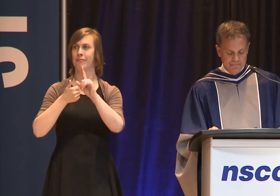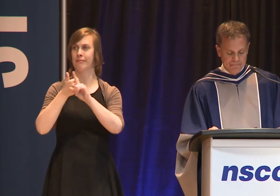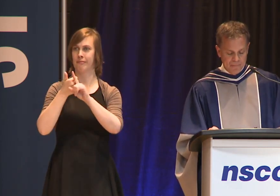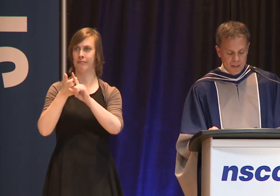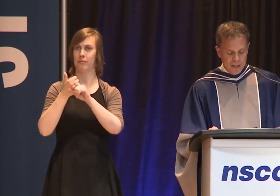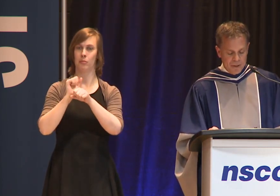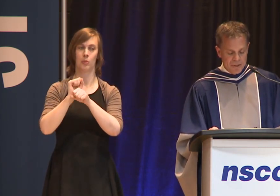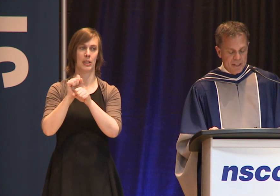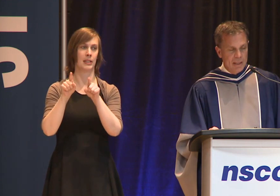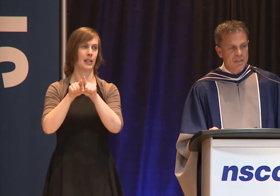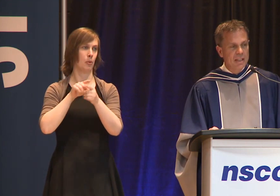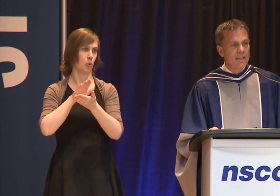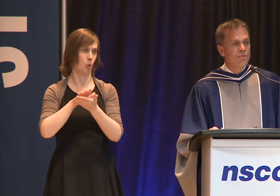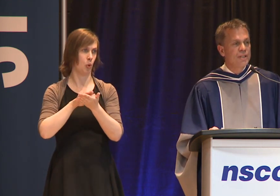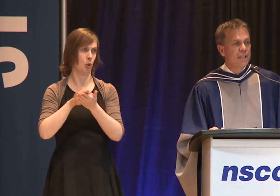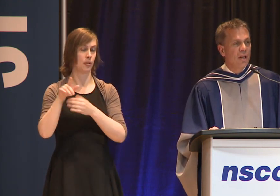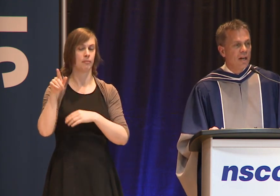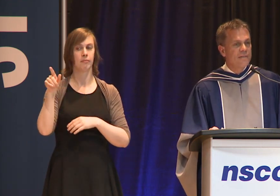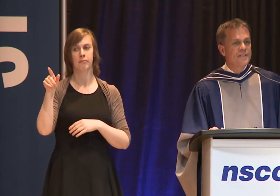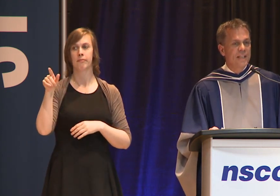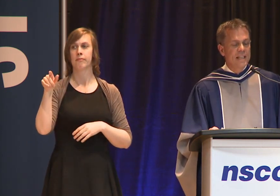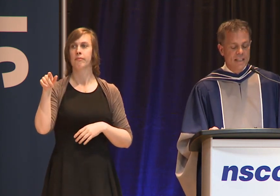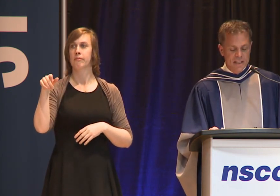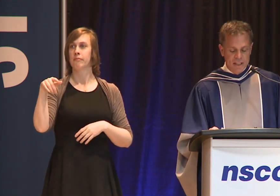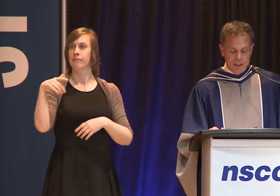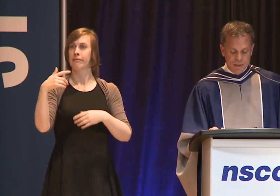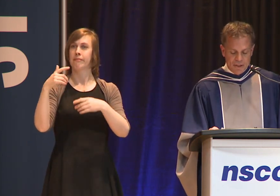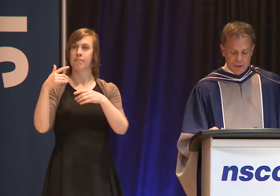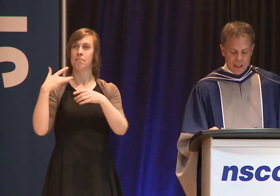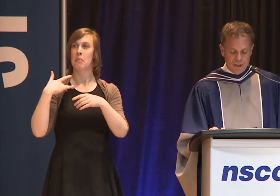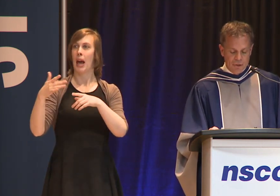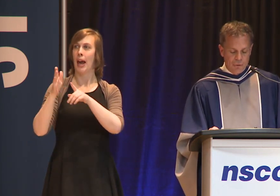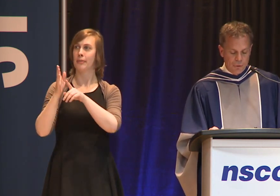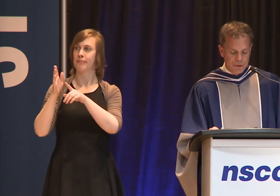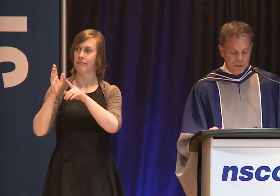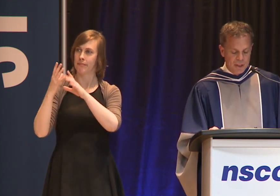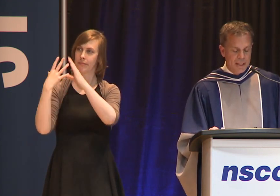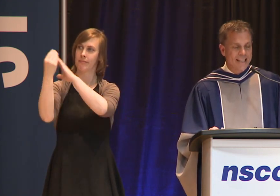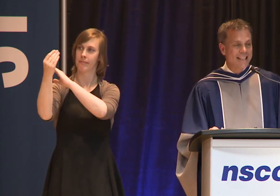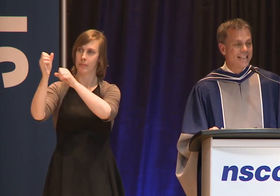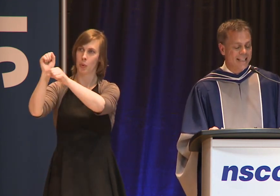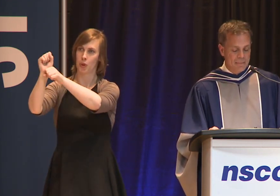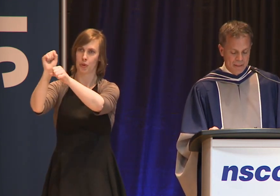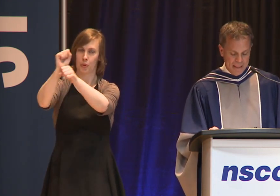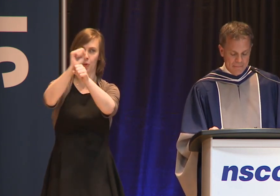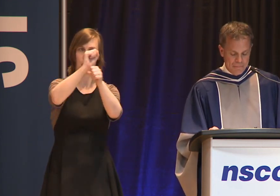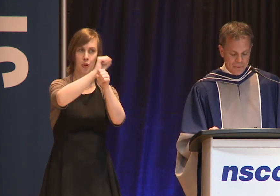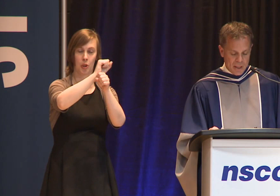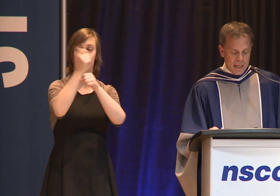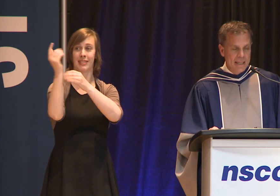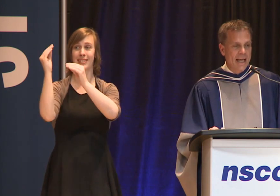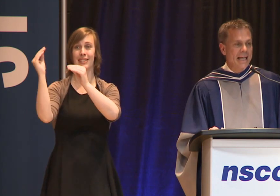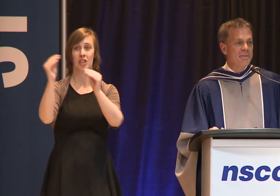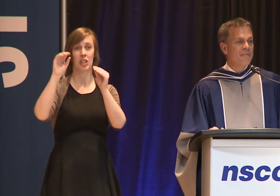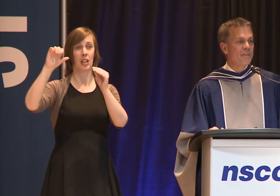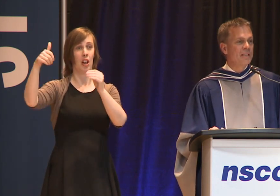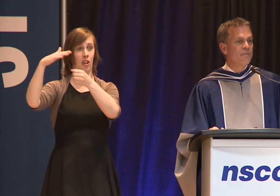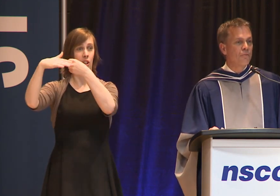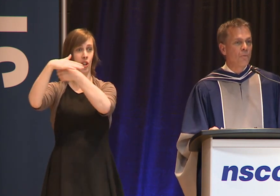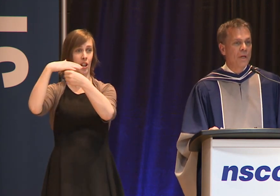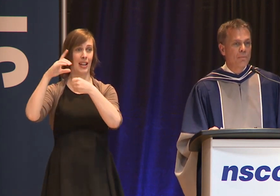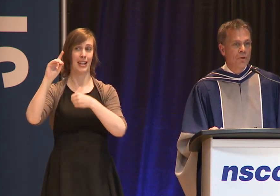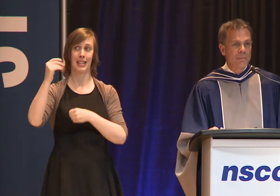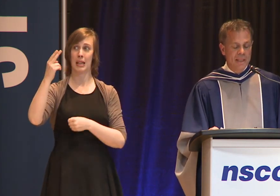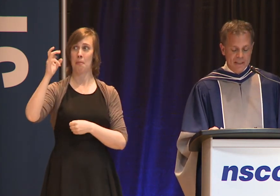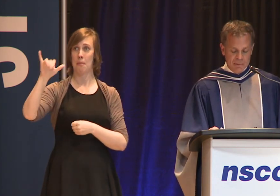mine. You see, he was delivering an off-site continuing education course in Digby, and he asked me to fill